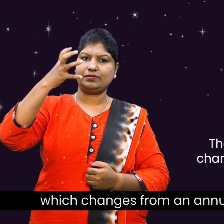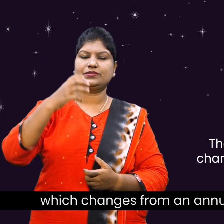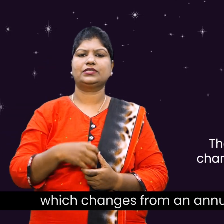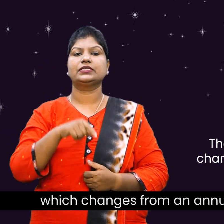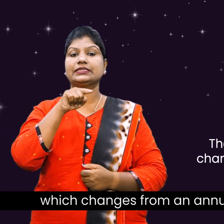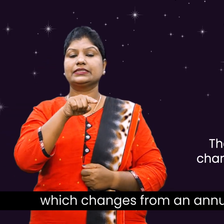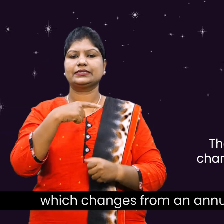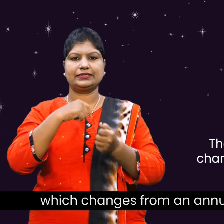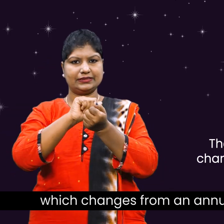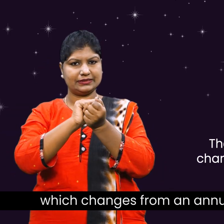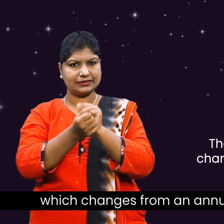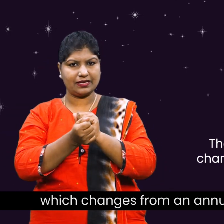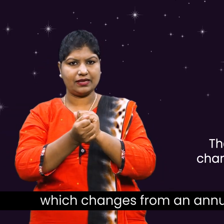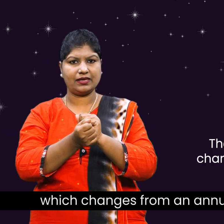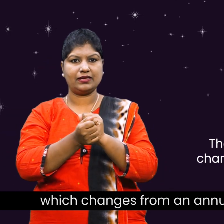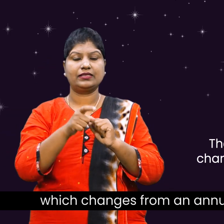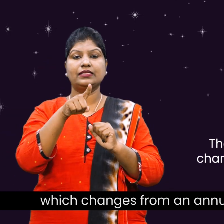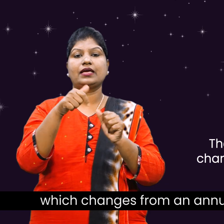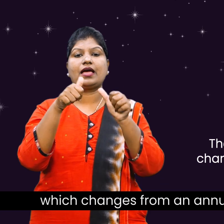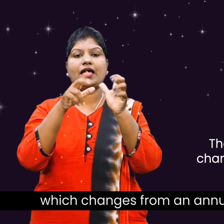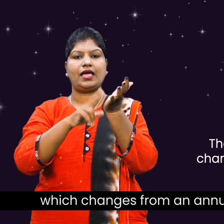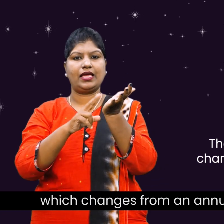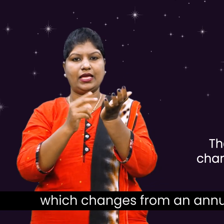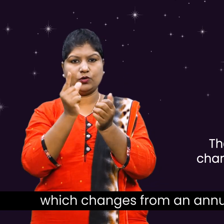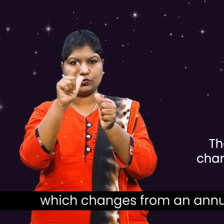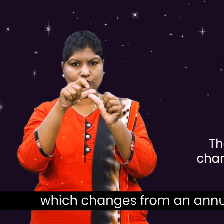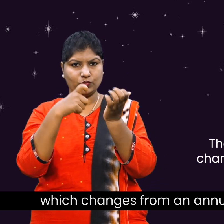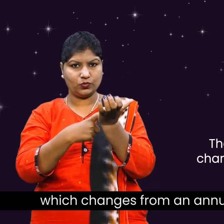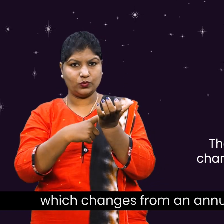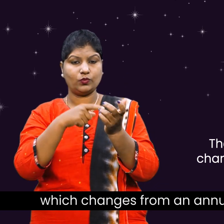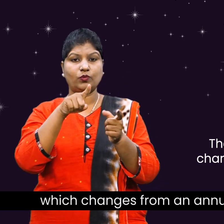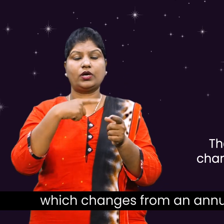which changes from an annular to a